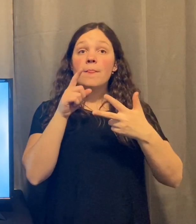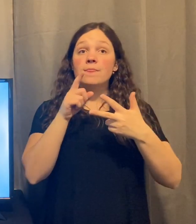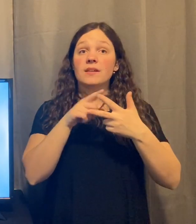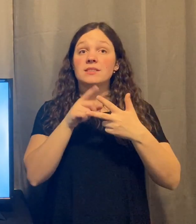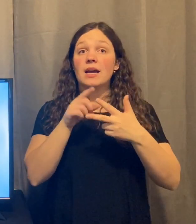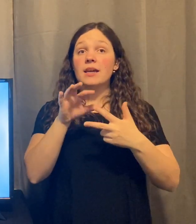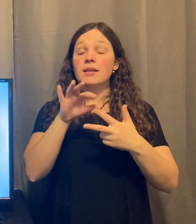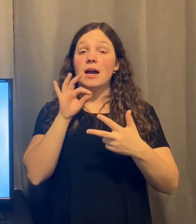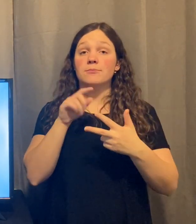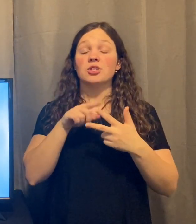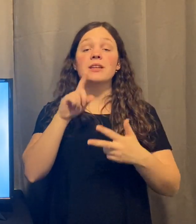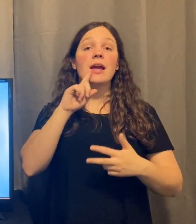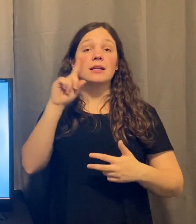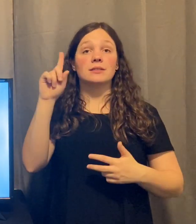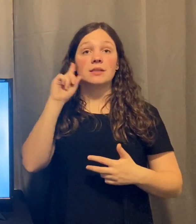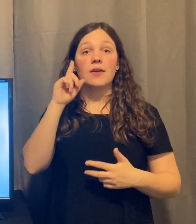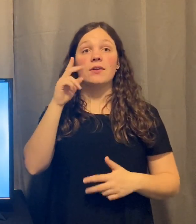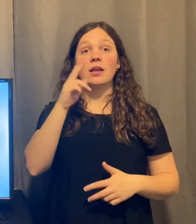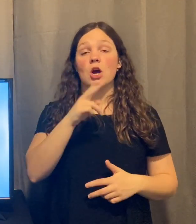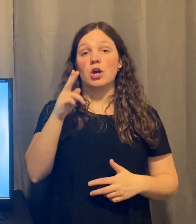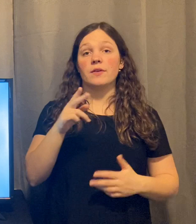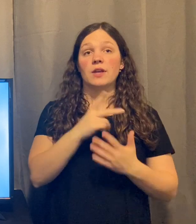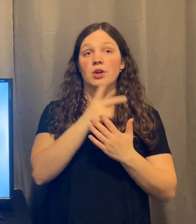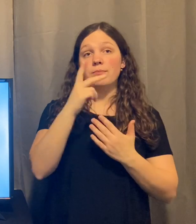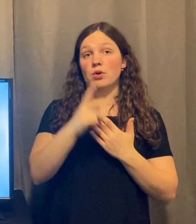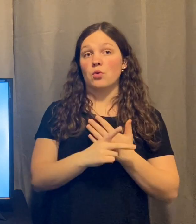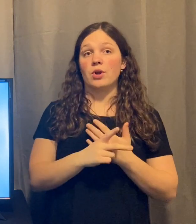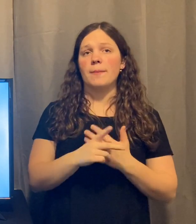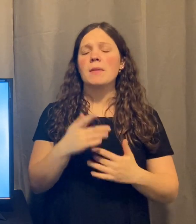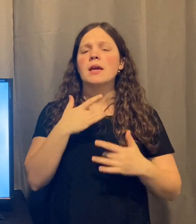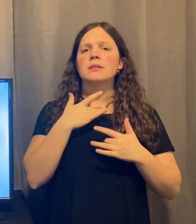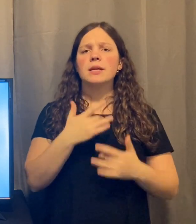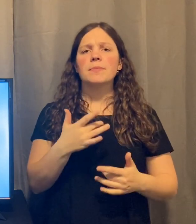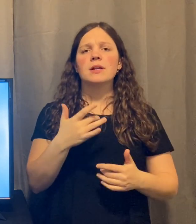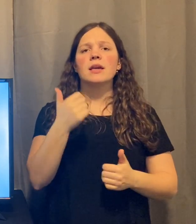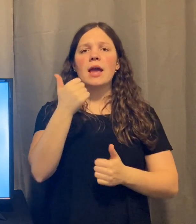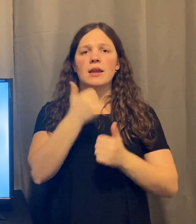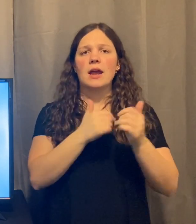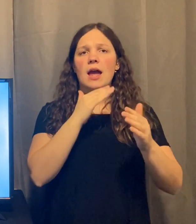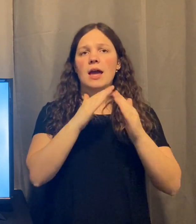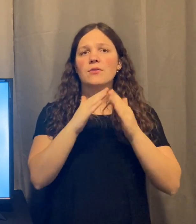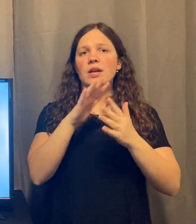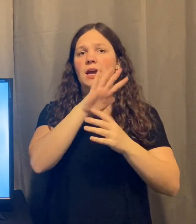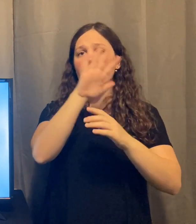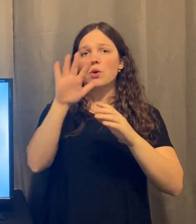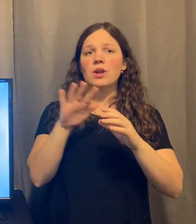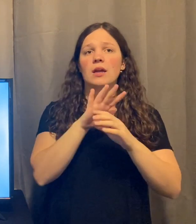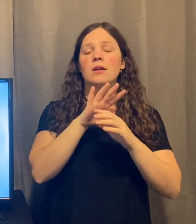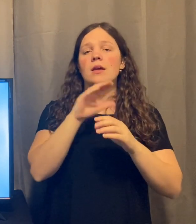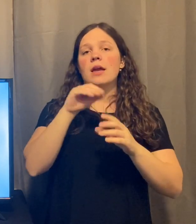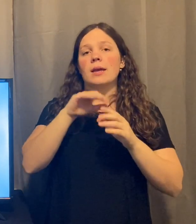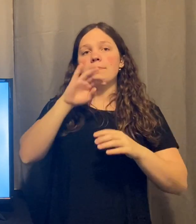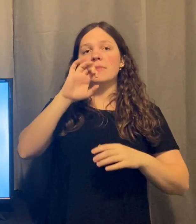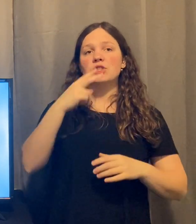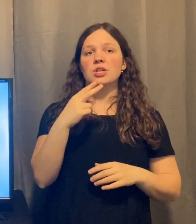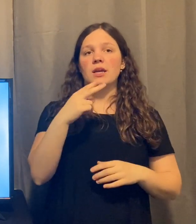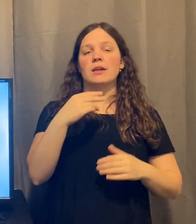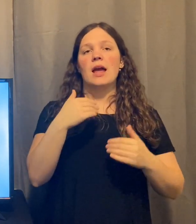The second option is deaf and hard of hearing program. Typically in every county in Michigan has